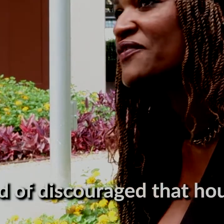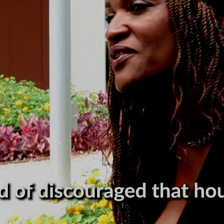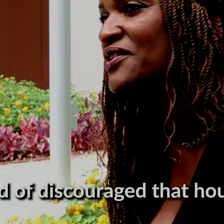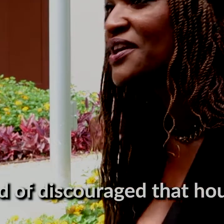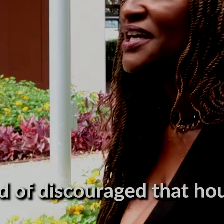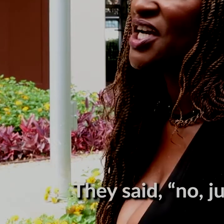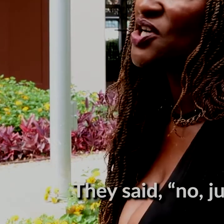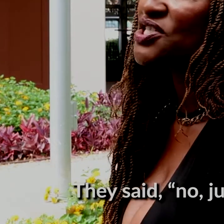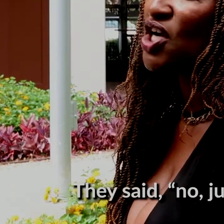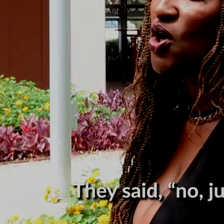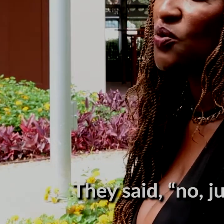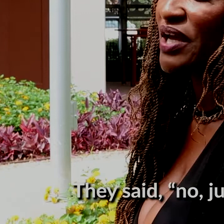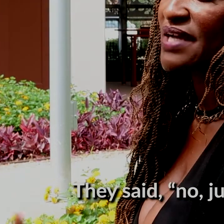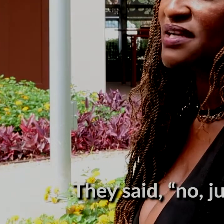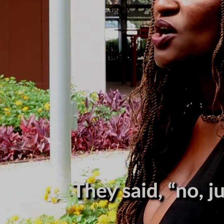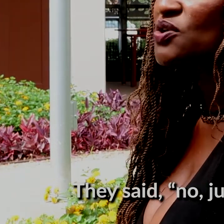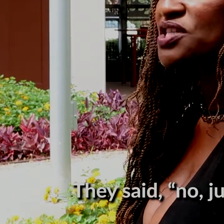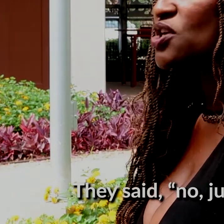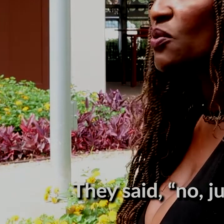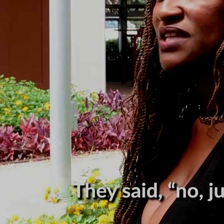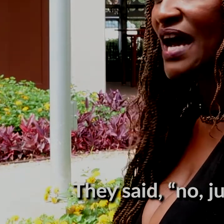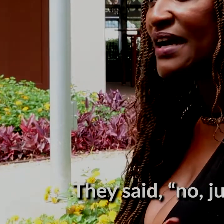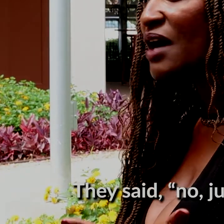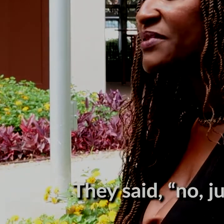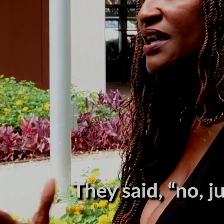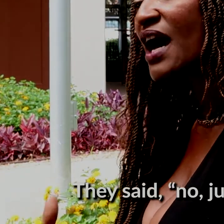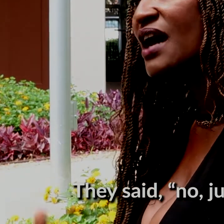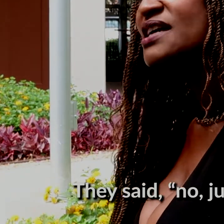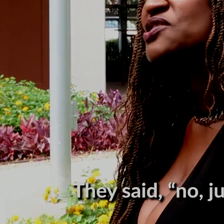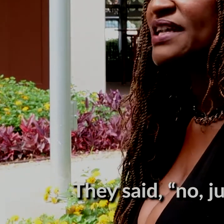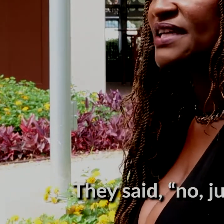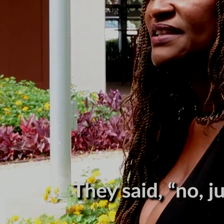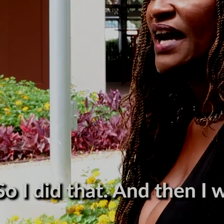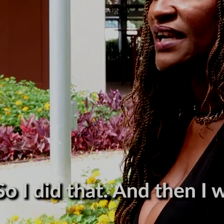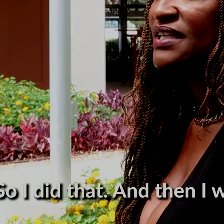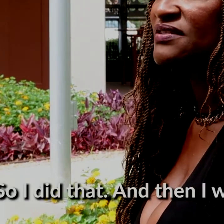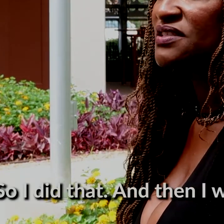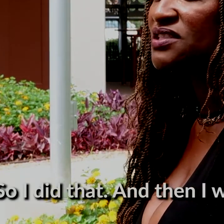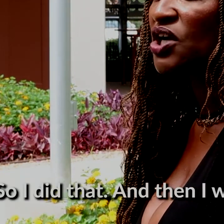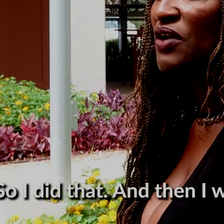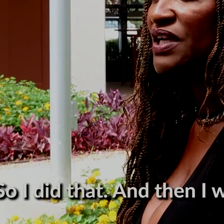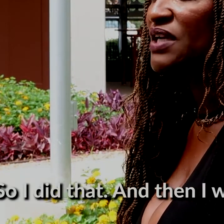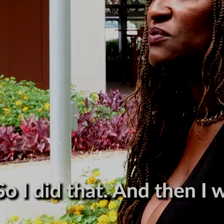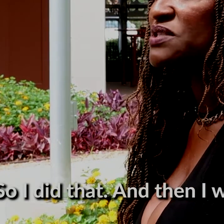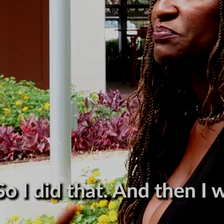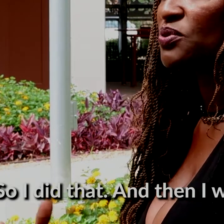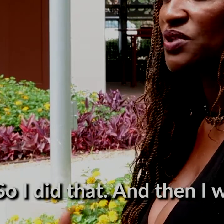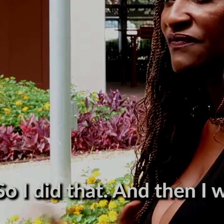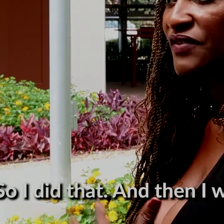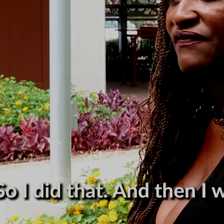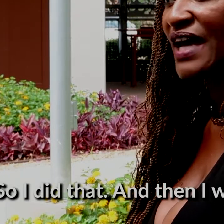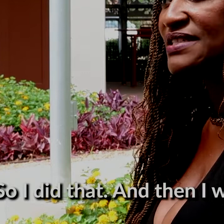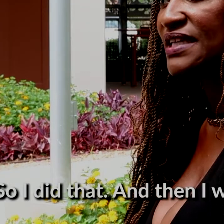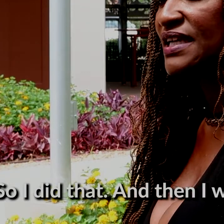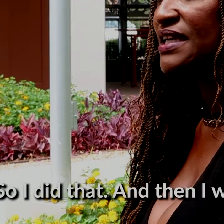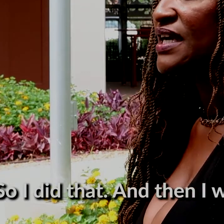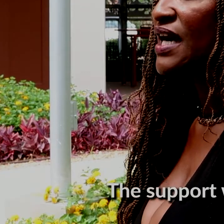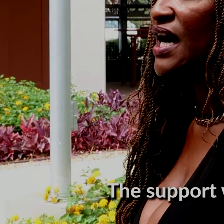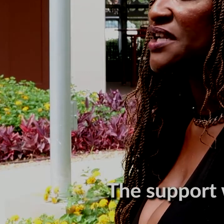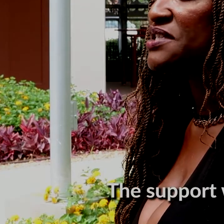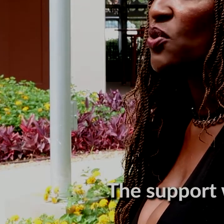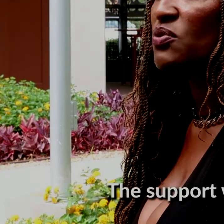gonna take forever? So they were like, no, just go sign up, da da da. So I did that, and I really was pulled in really